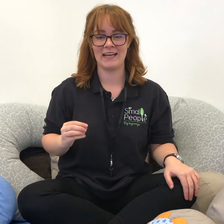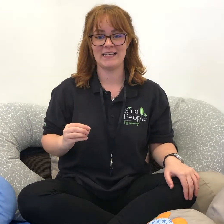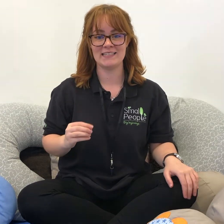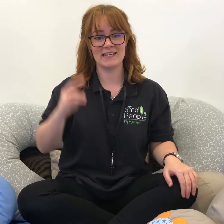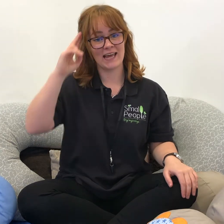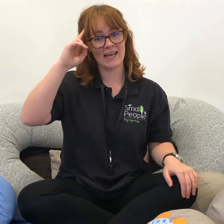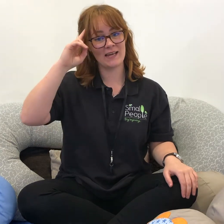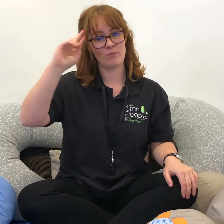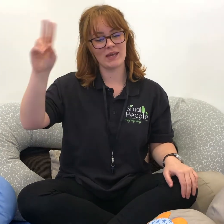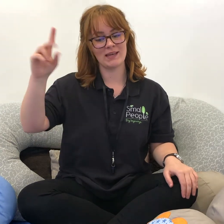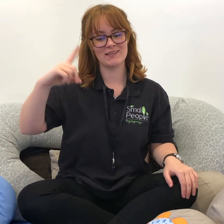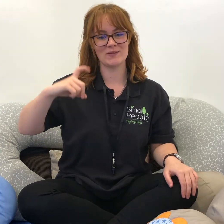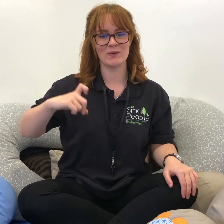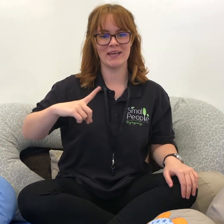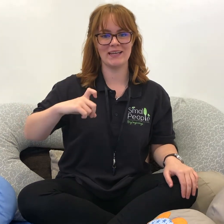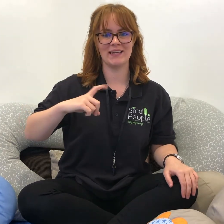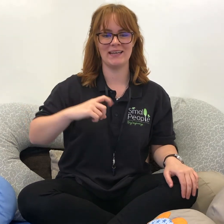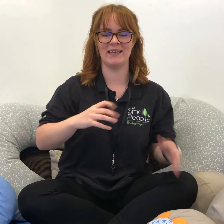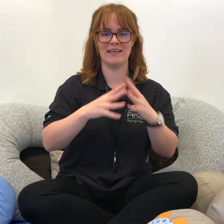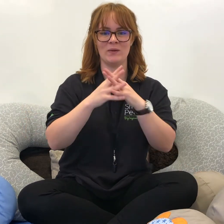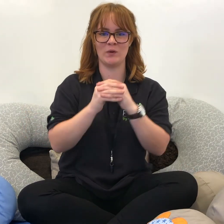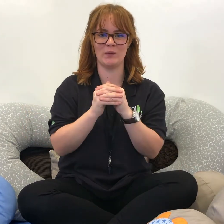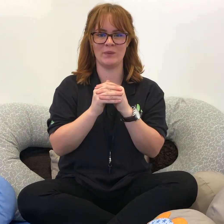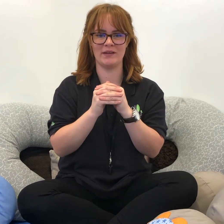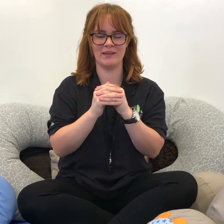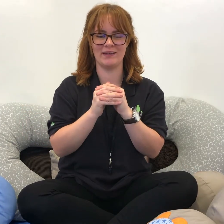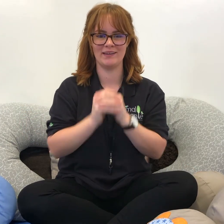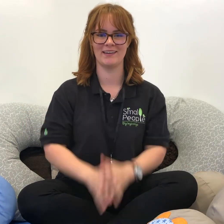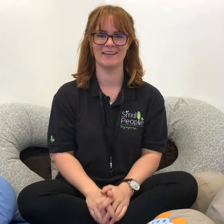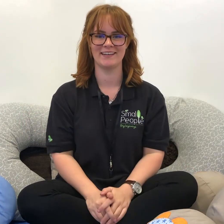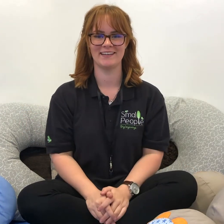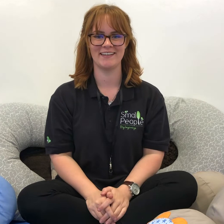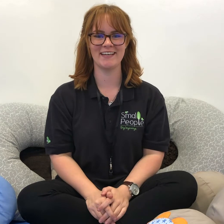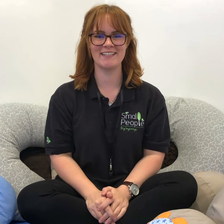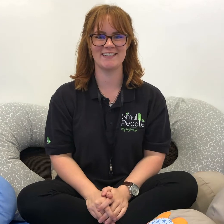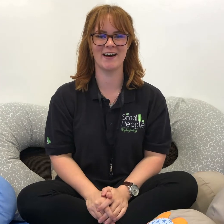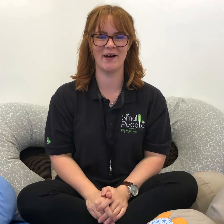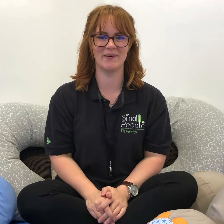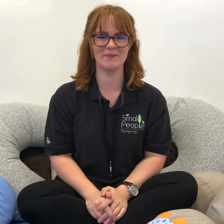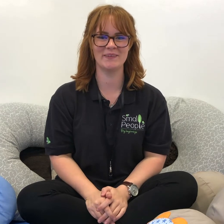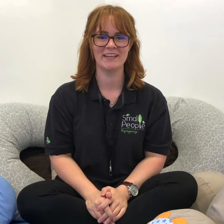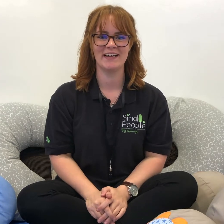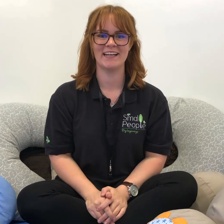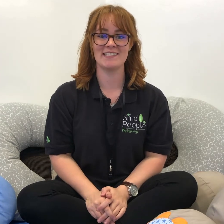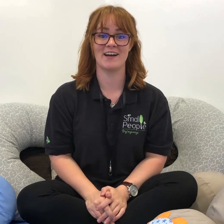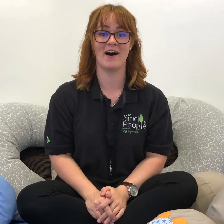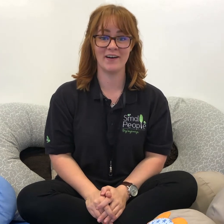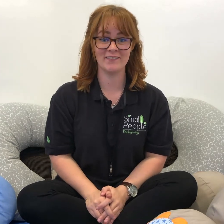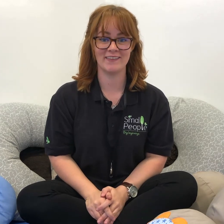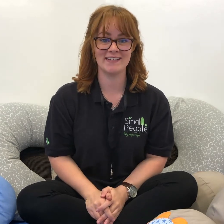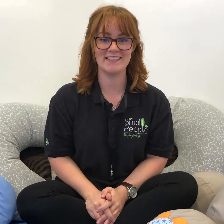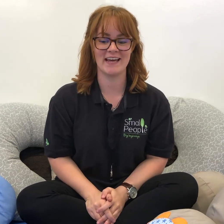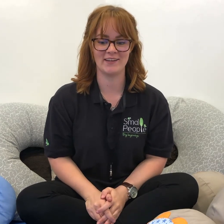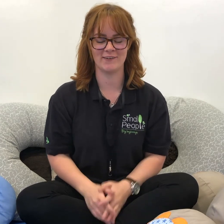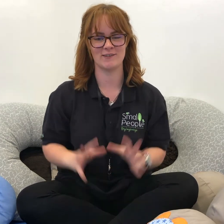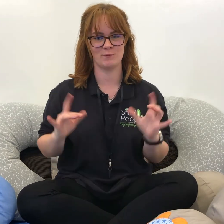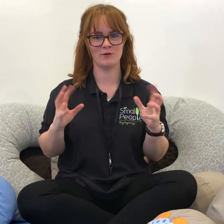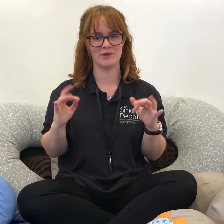his name is Wiggly Woo. Good job! That's a hard one, isn't it? You've got to move your